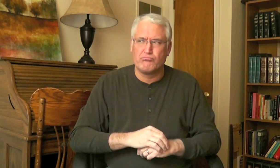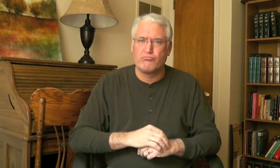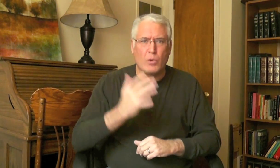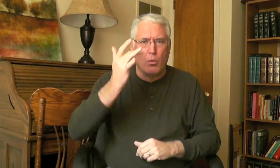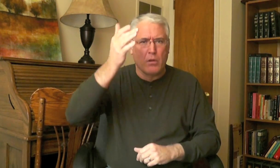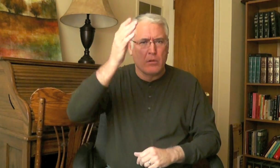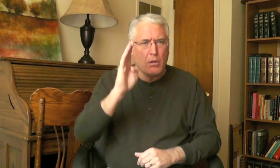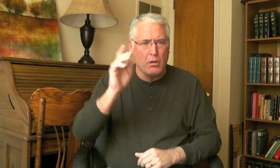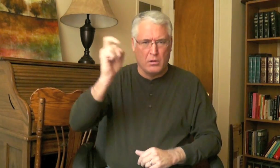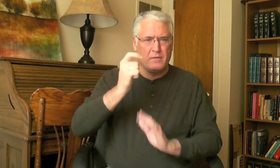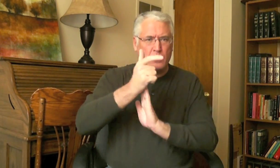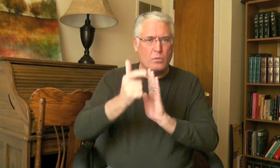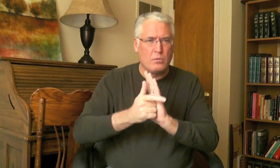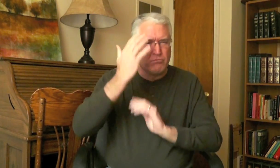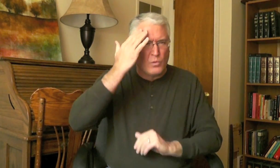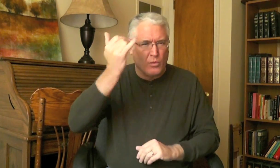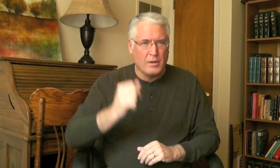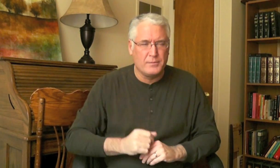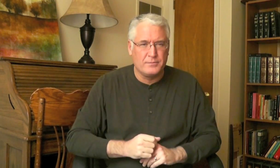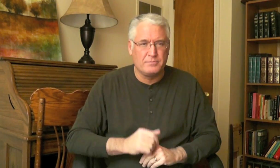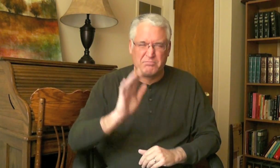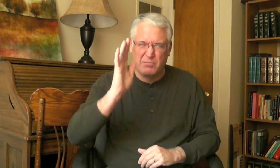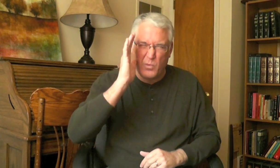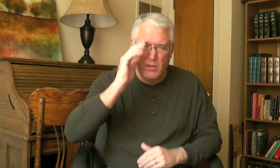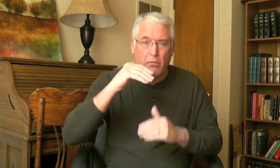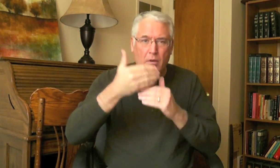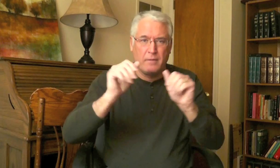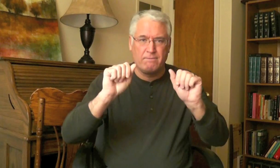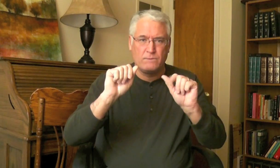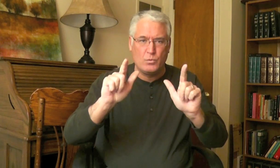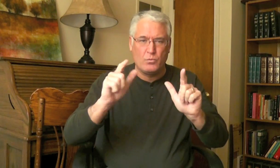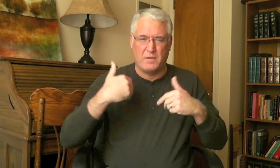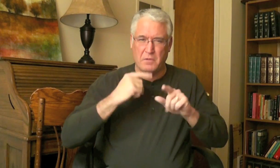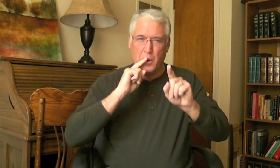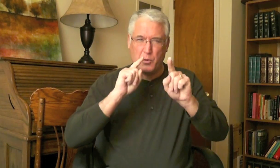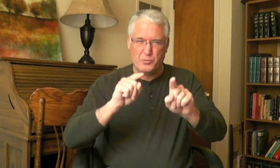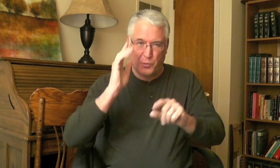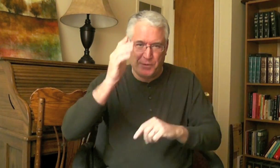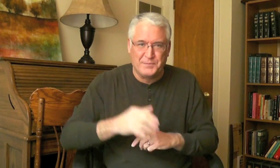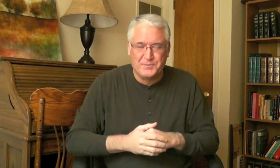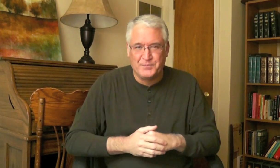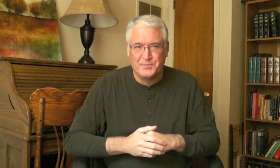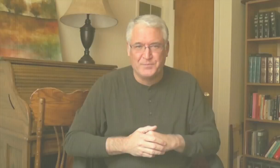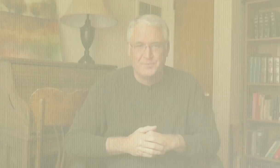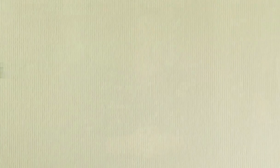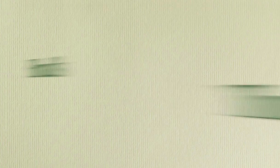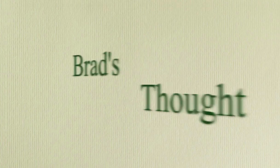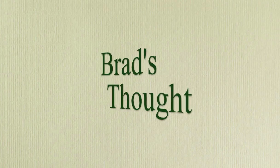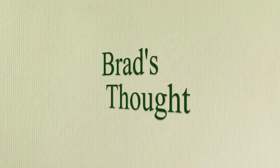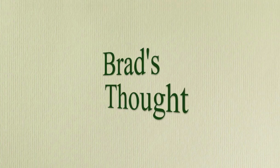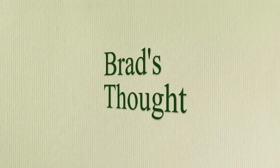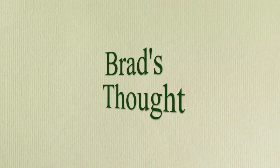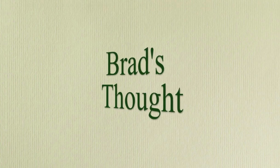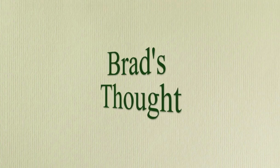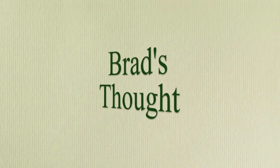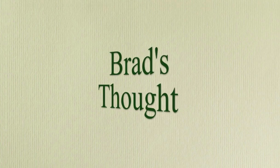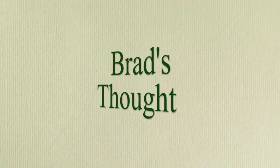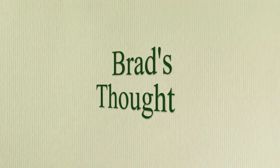not save us, then why did God give us the law? Well, the next video, we'll talk about that.